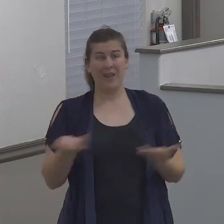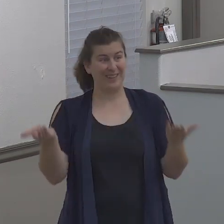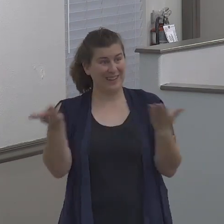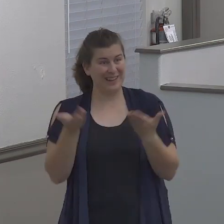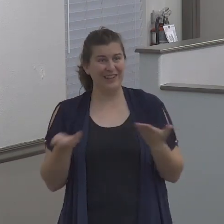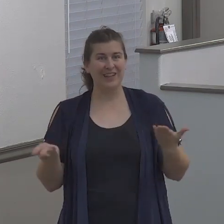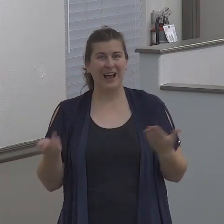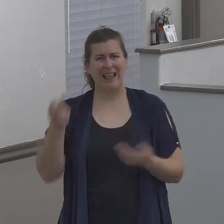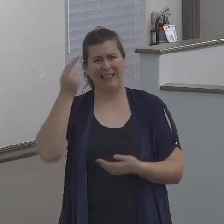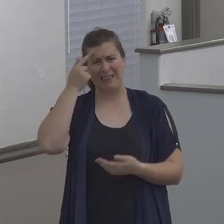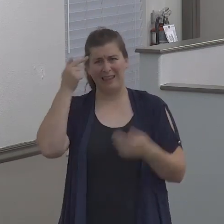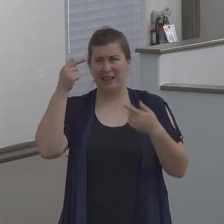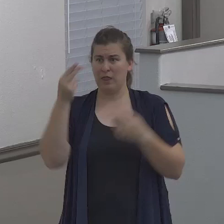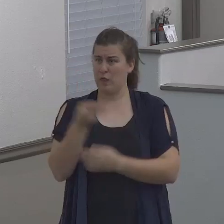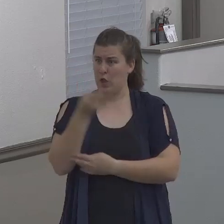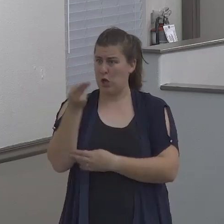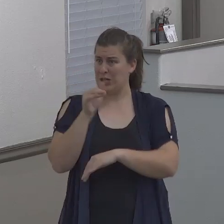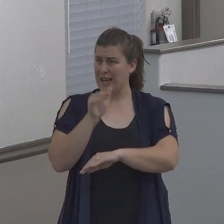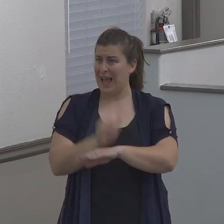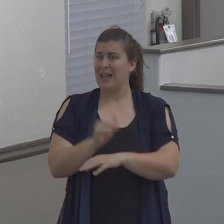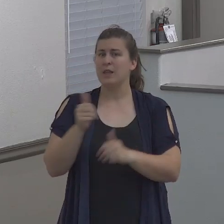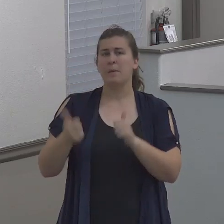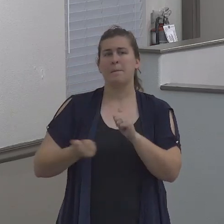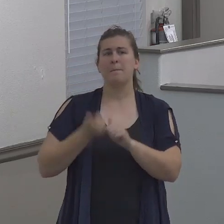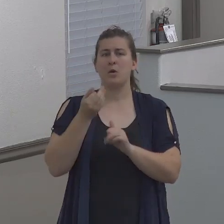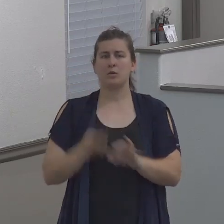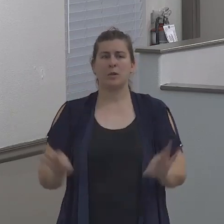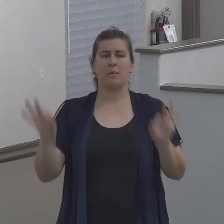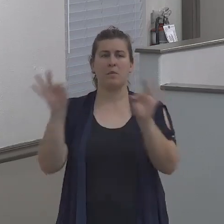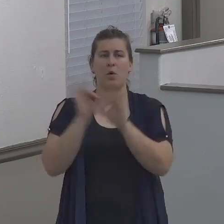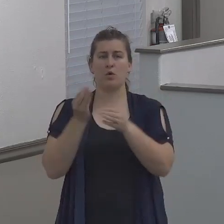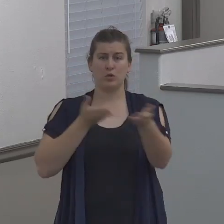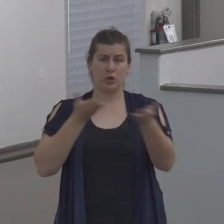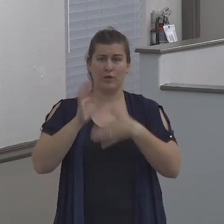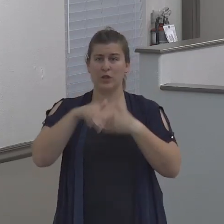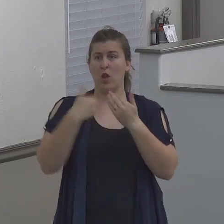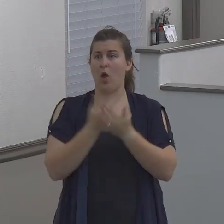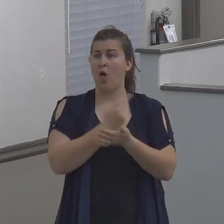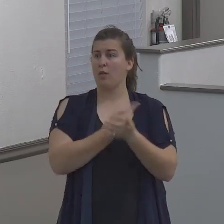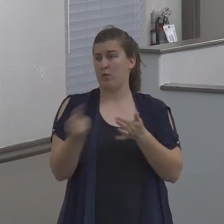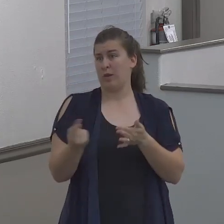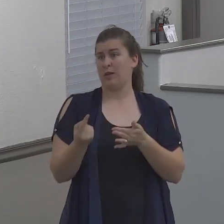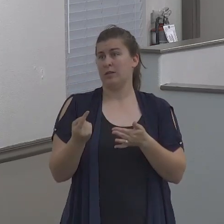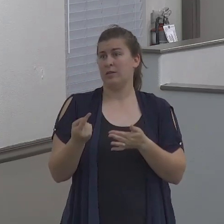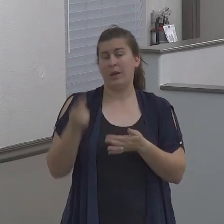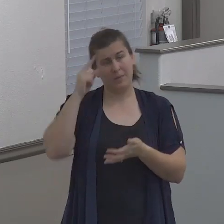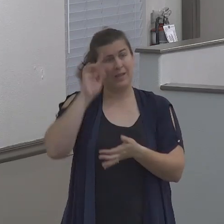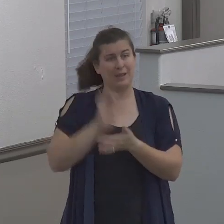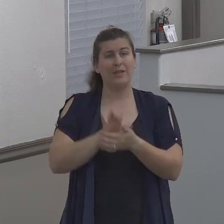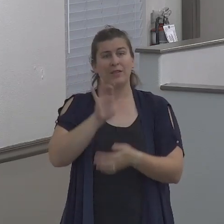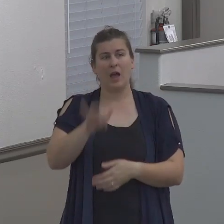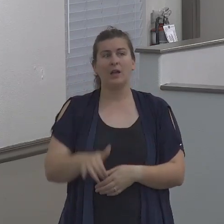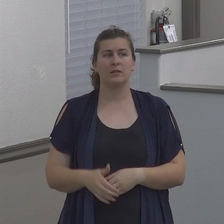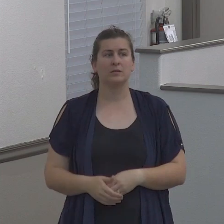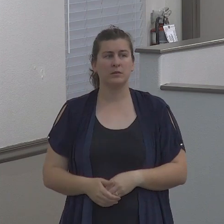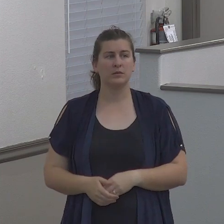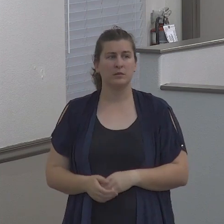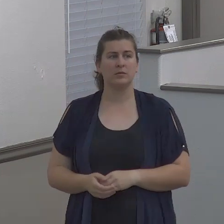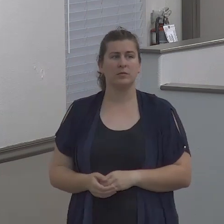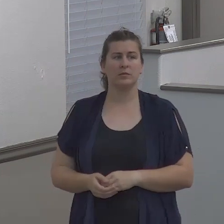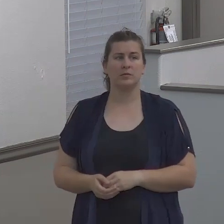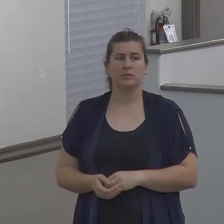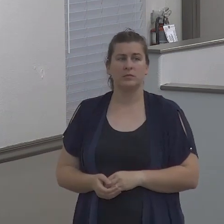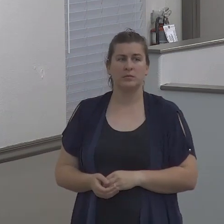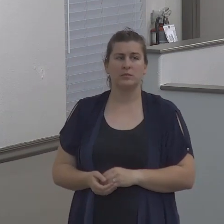I'm so glad to see you out. You know, I think that this is probably the most important service in the whole week. I do believe that.